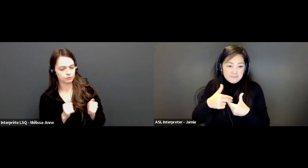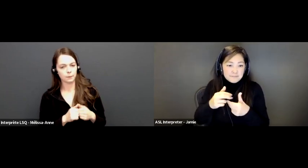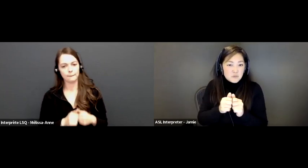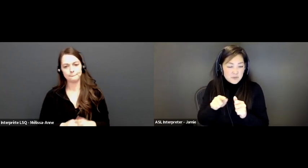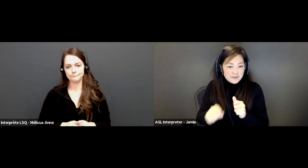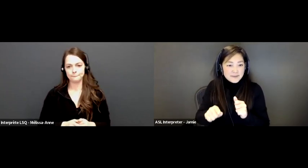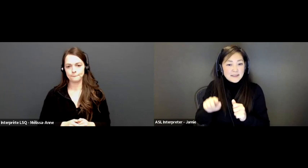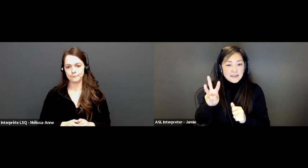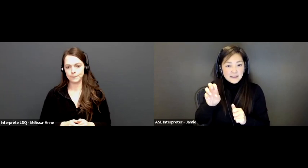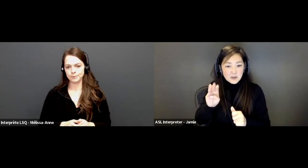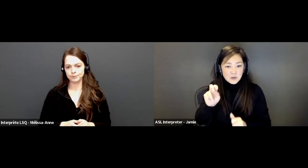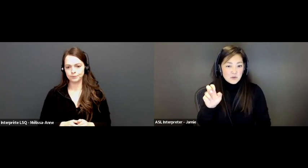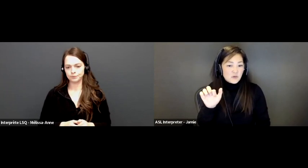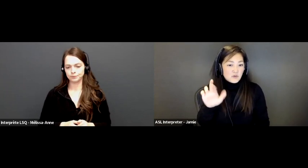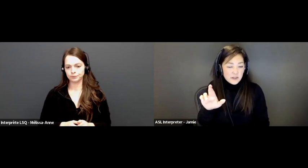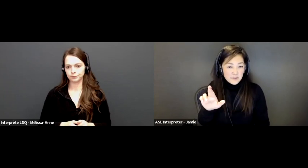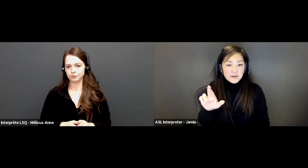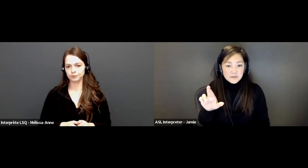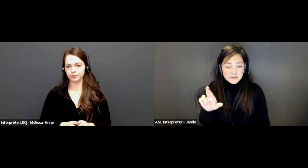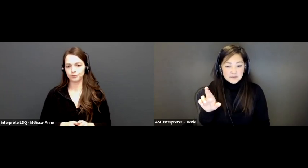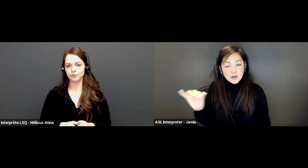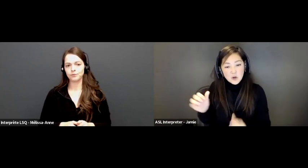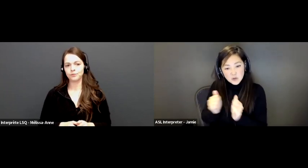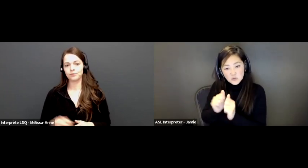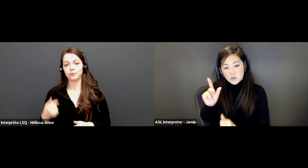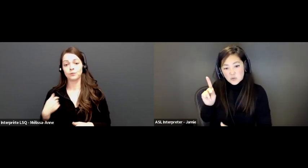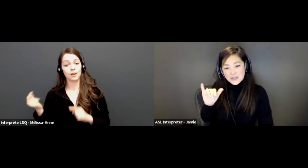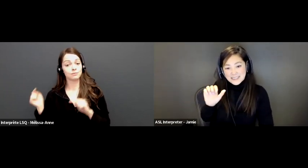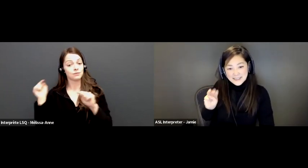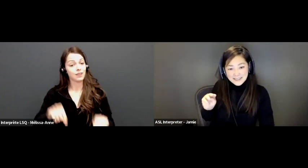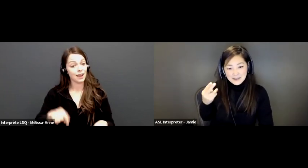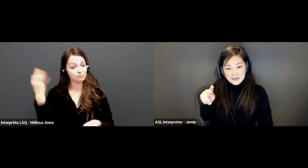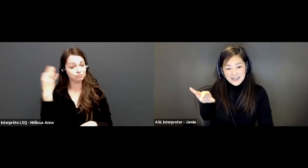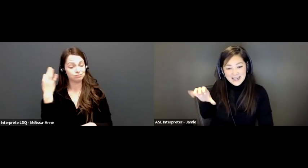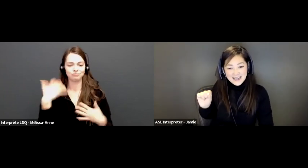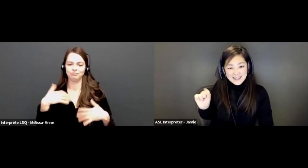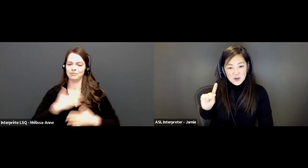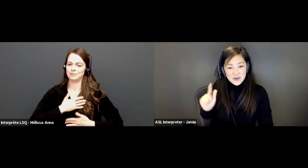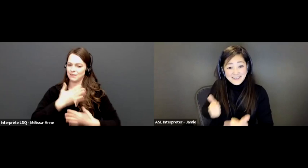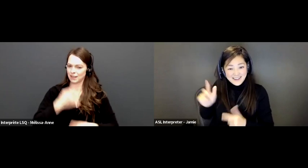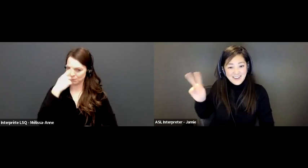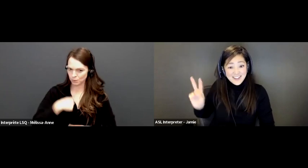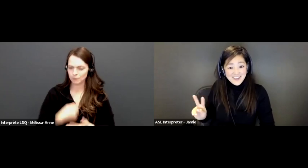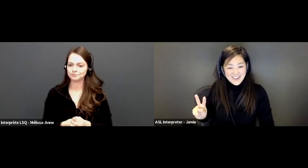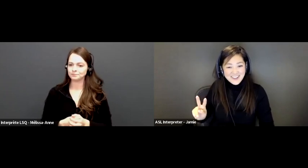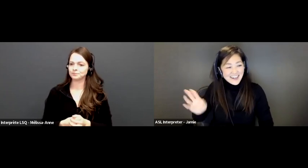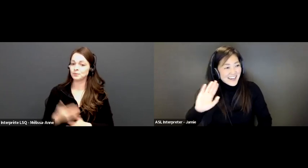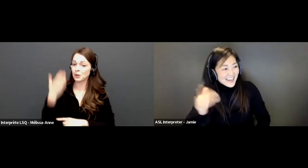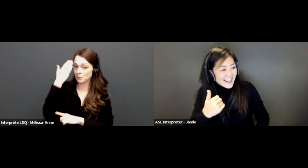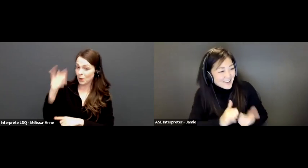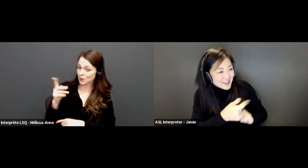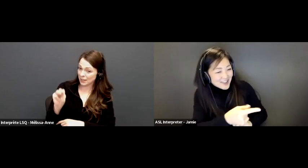today, and along with Kim Hines in Victoria. Hi, Kim. How are you? Good. How are you doing,